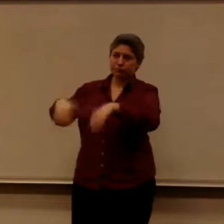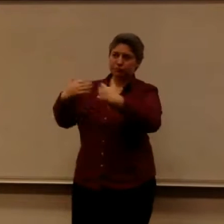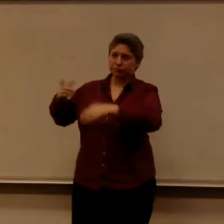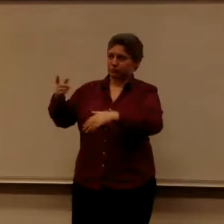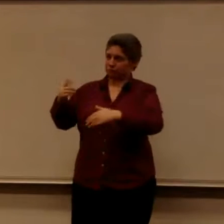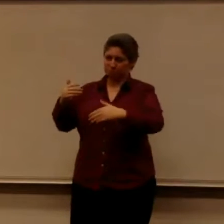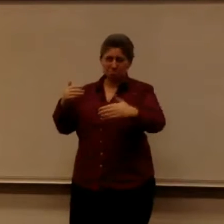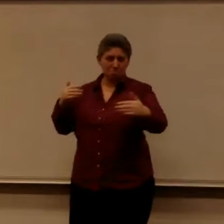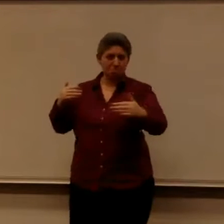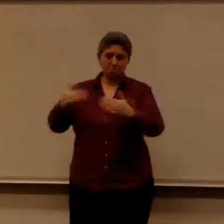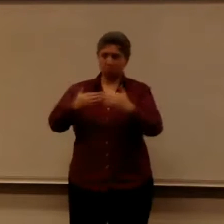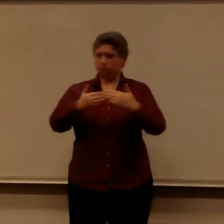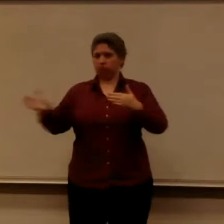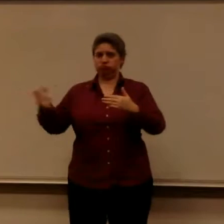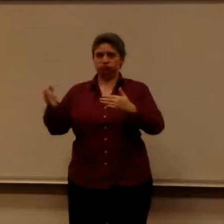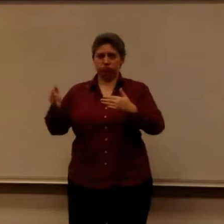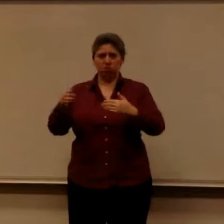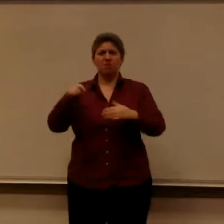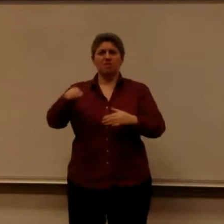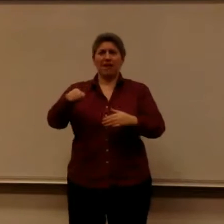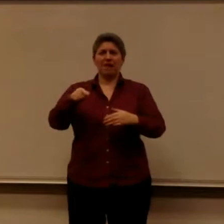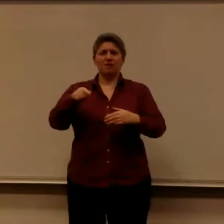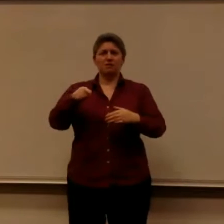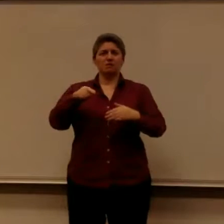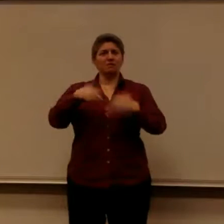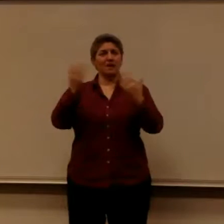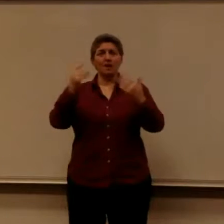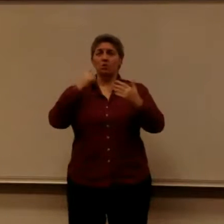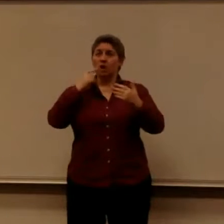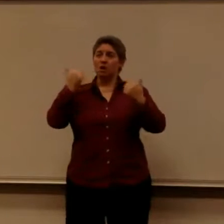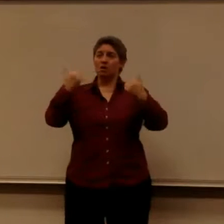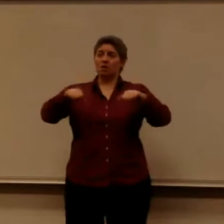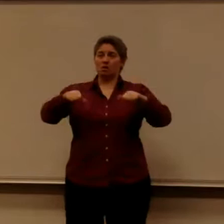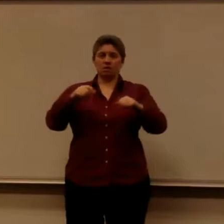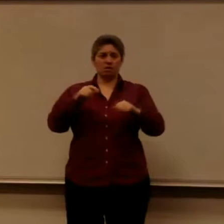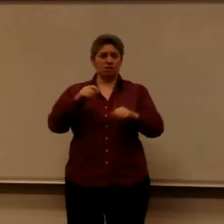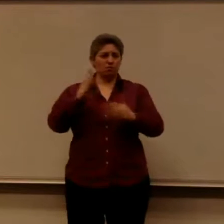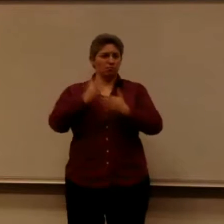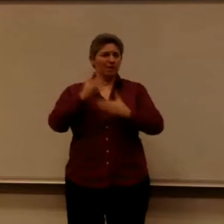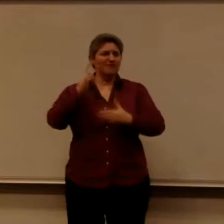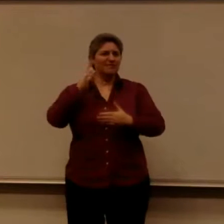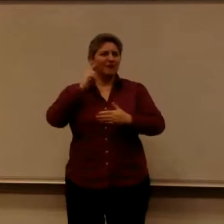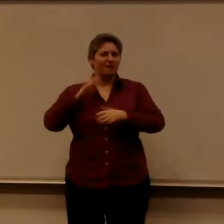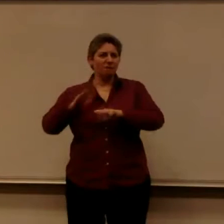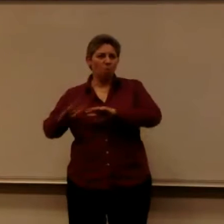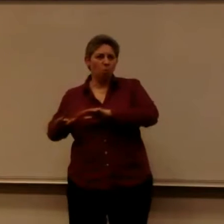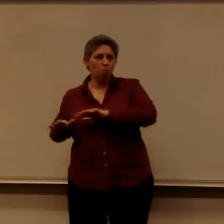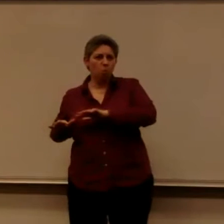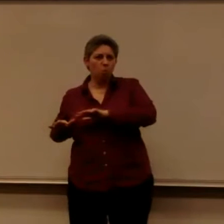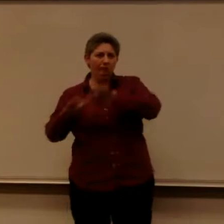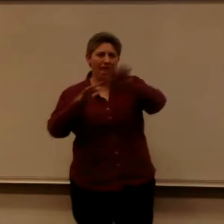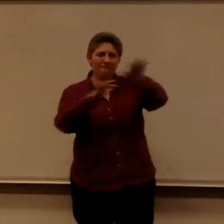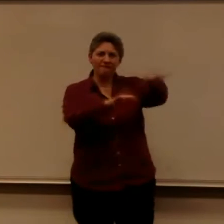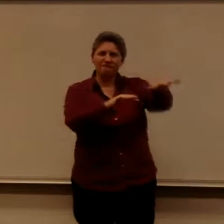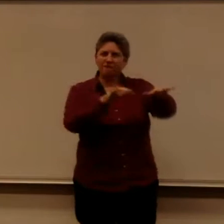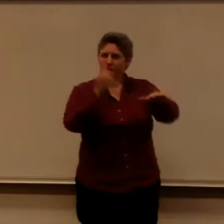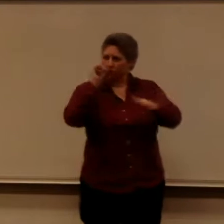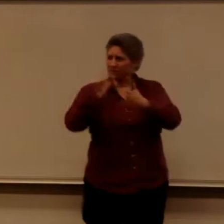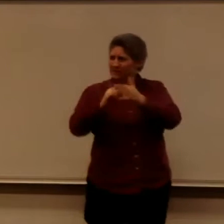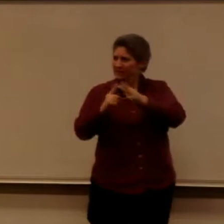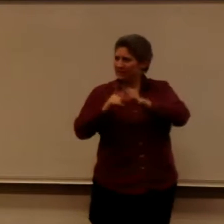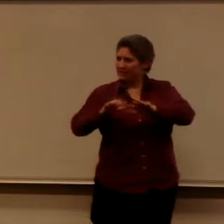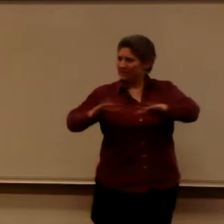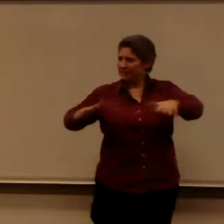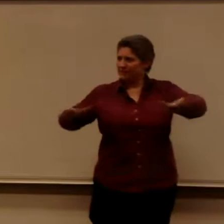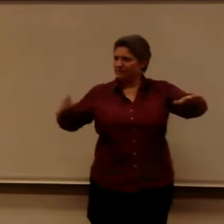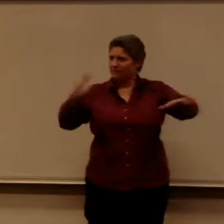an experience that was. It was amazing that the government did that. And that really opened the door for deaf people to have their say. You know, and I